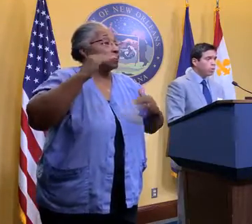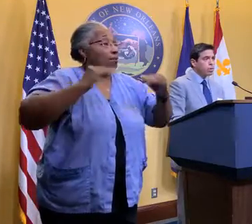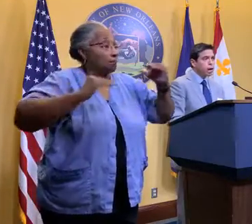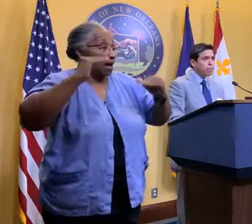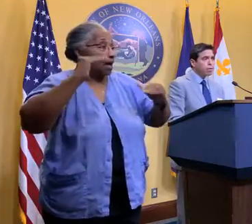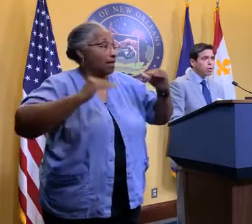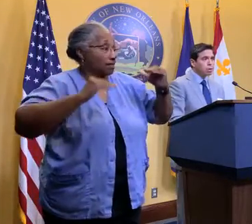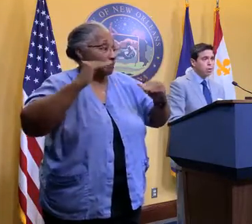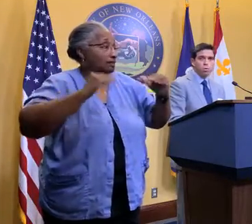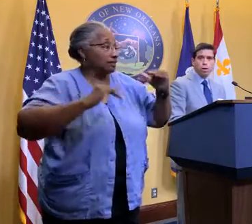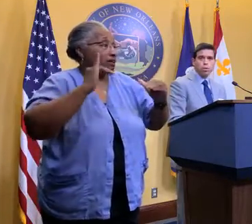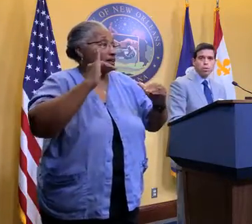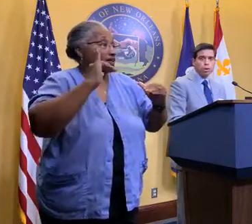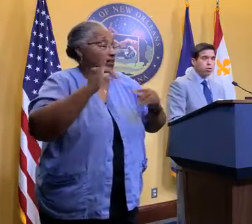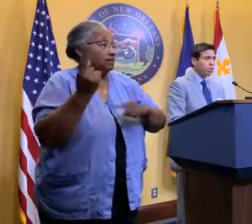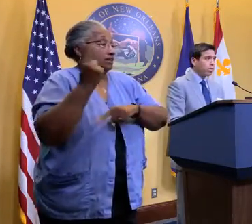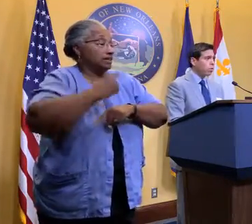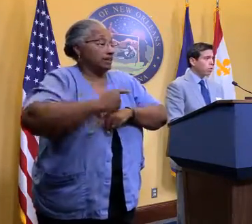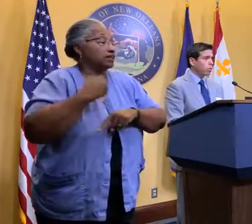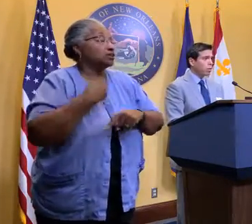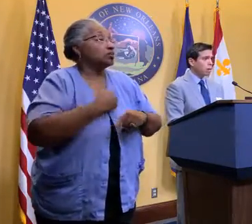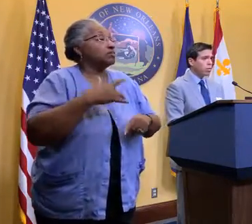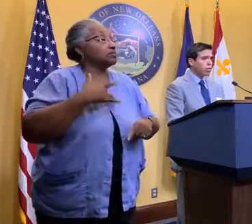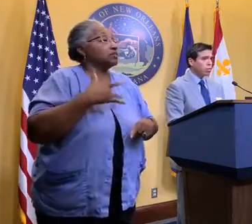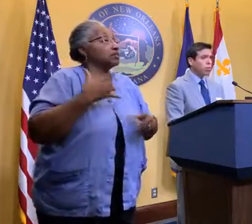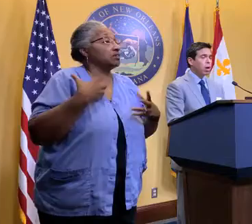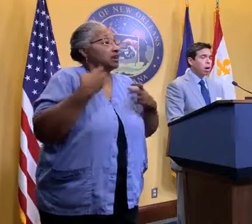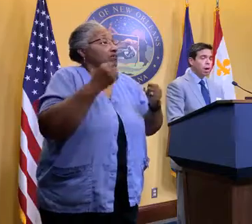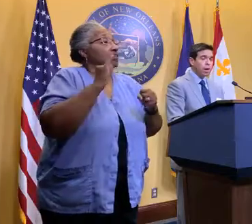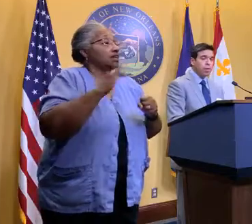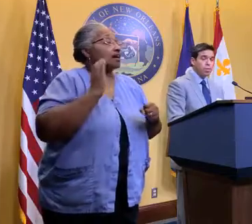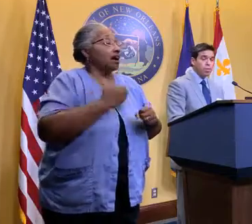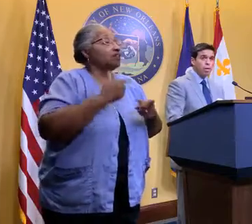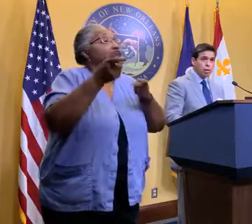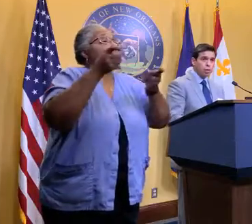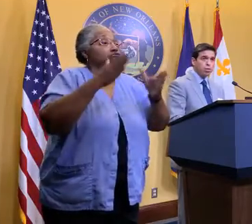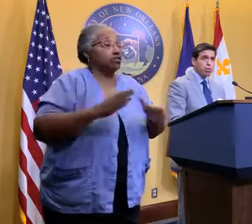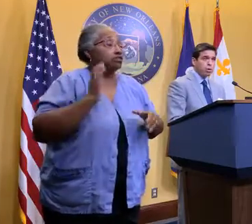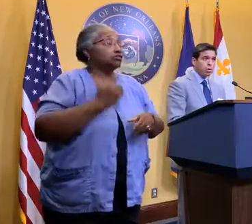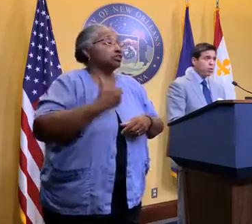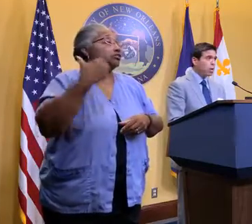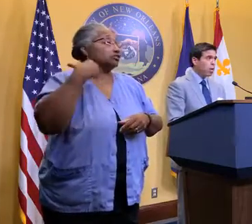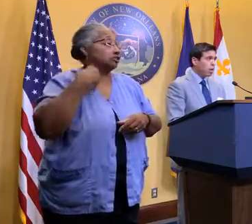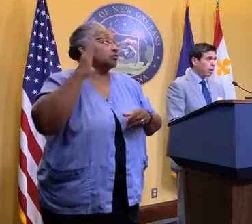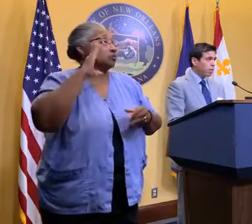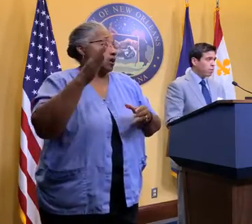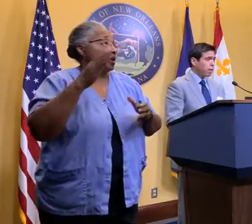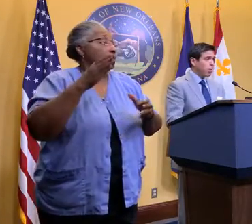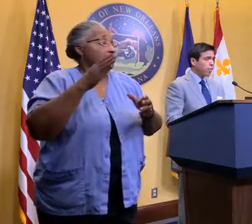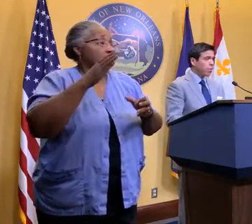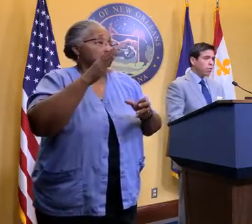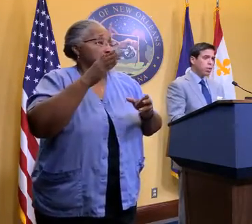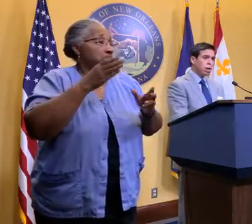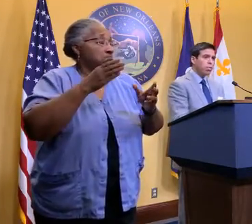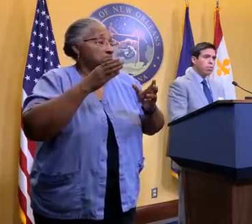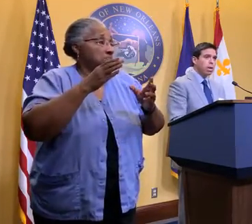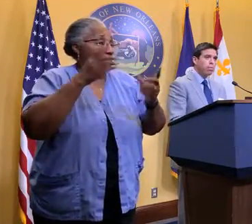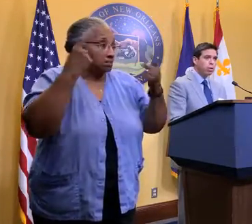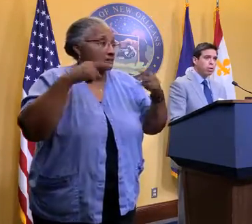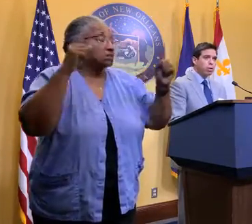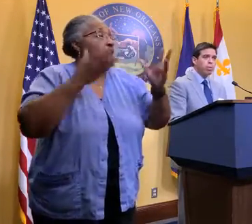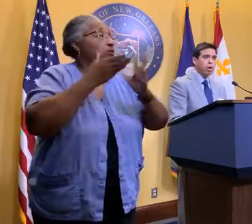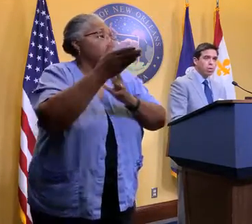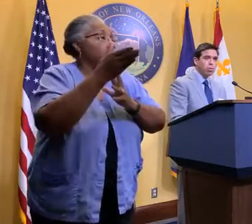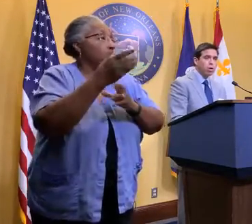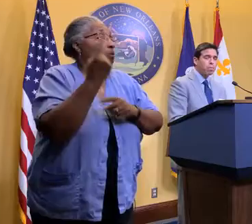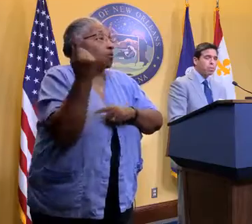day. We feel confident that our directors and our chiefs are going to manage through the plan and the scenarios, and frankly, having 1 day per